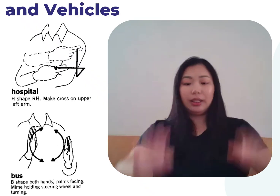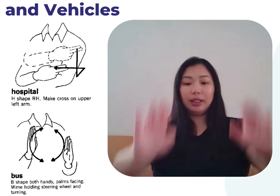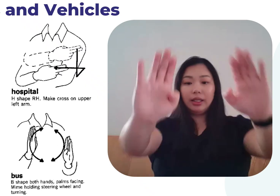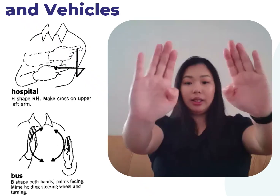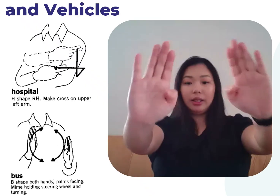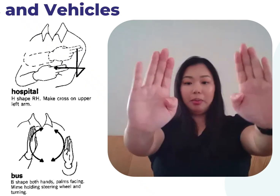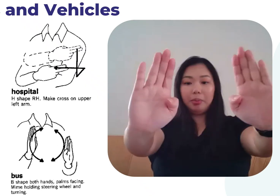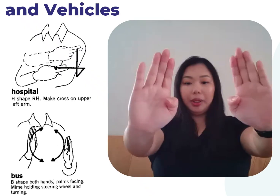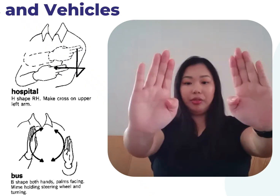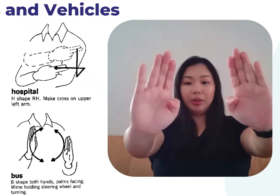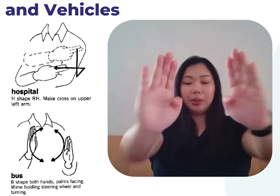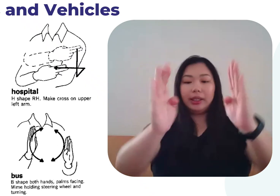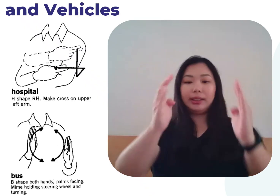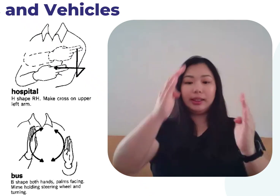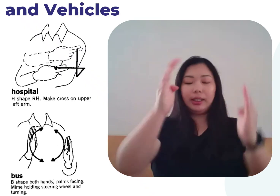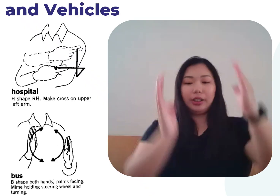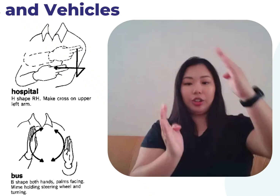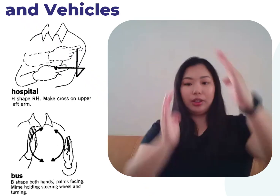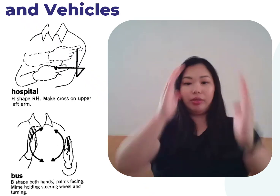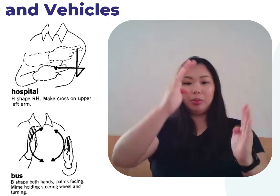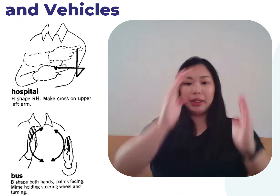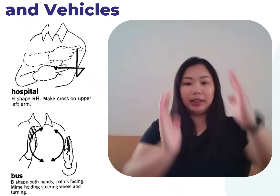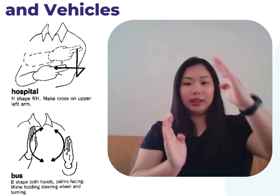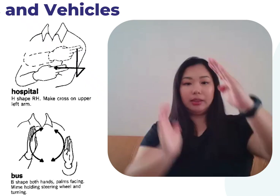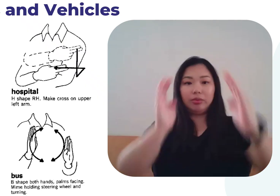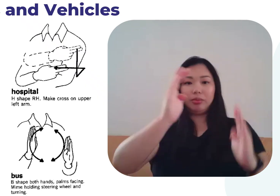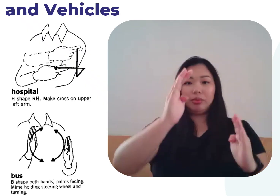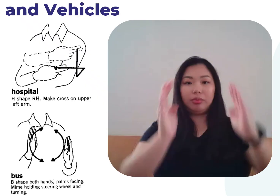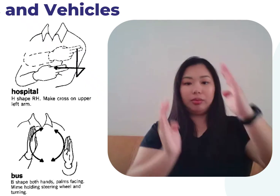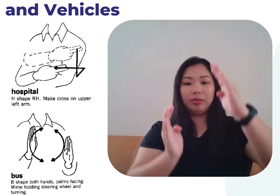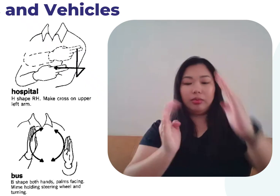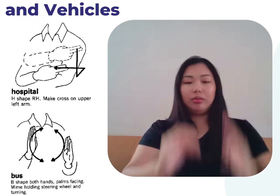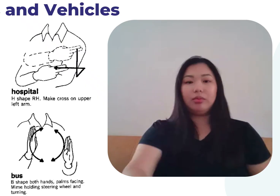Bus, B for bus, and drive the bus.